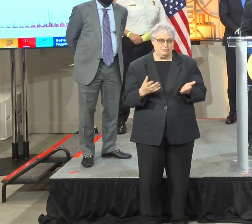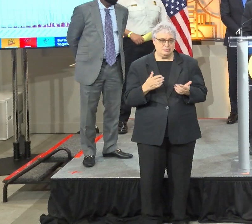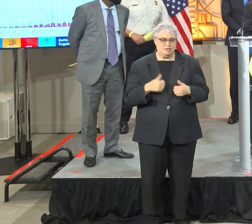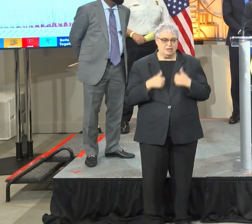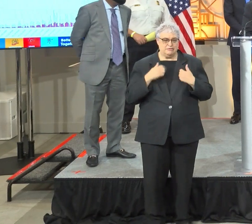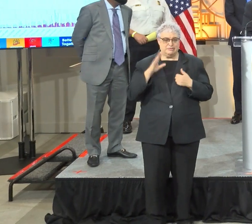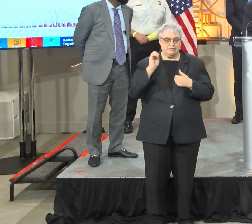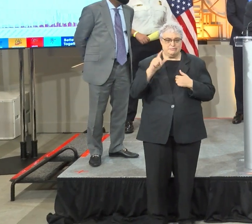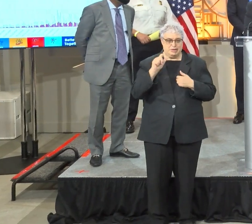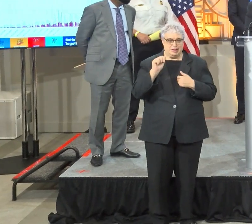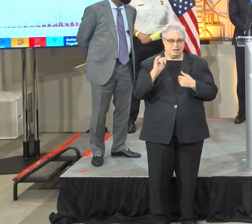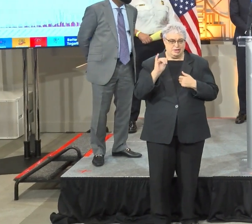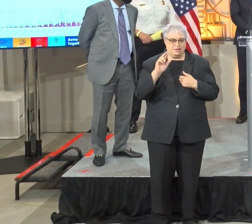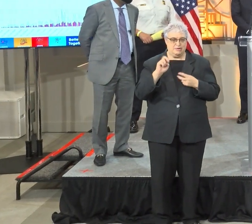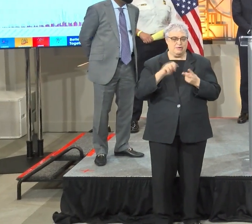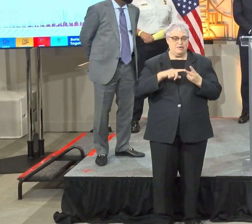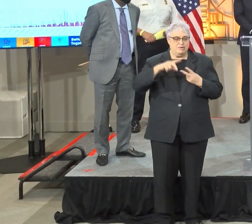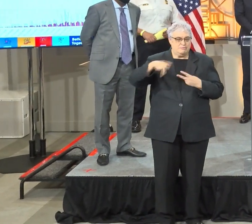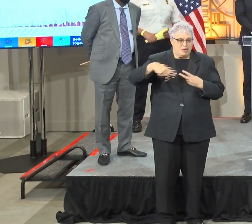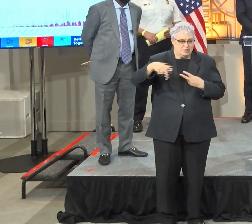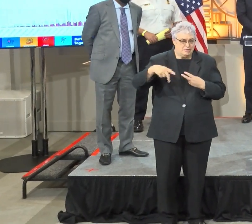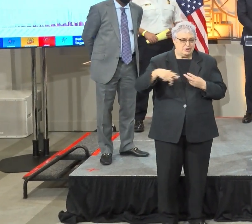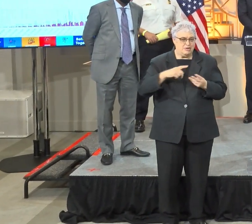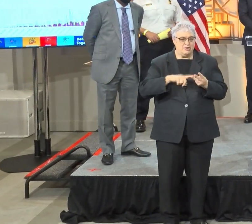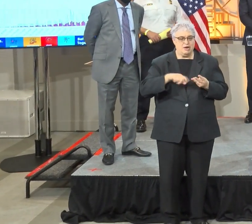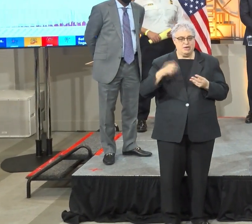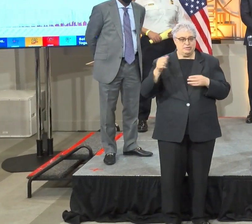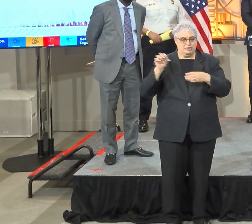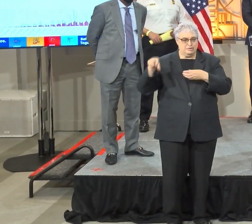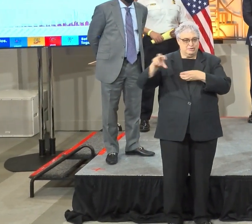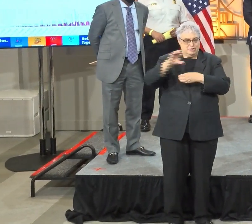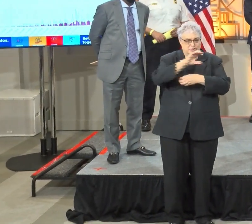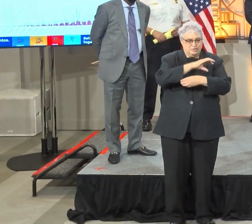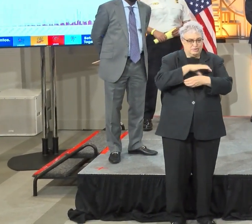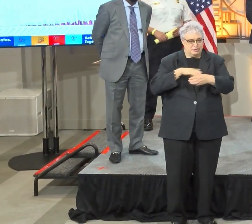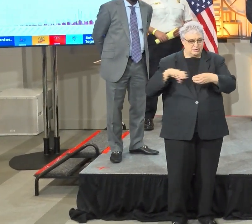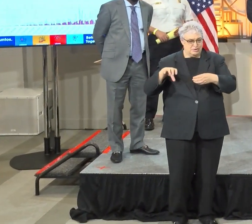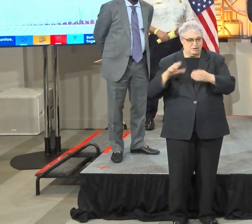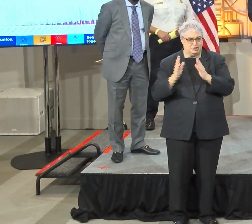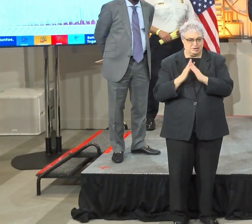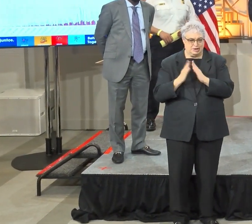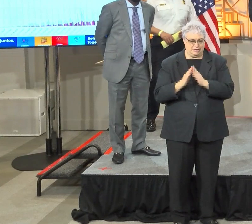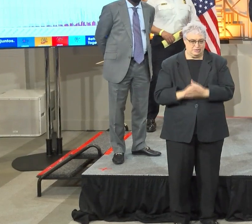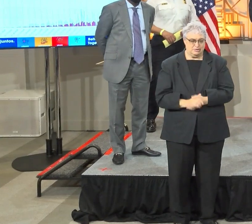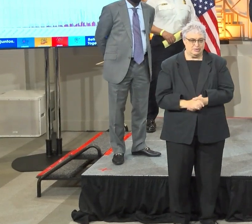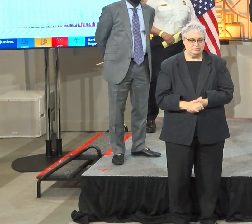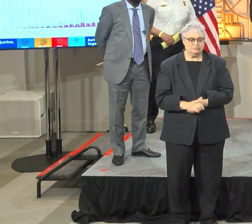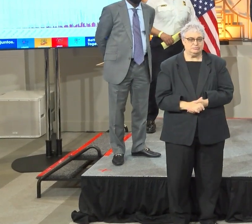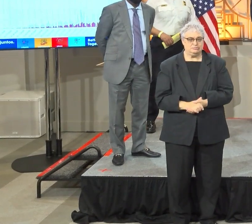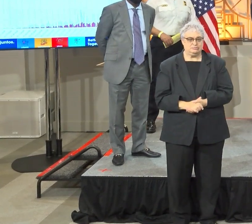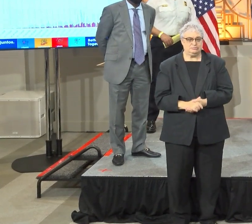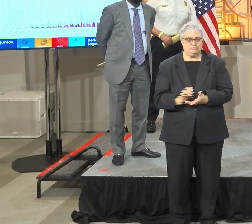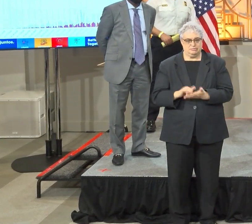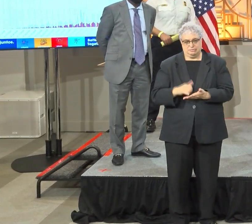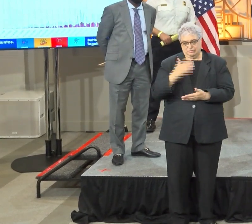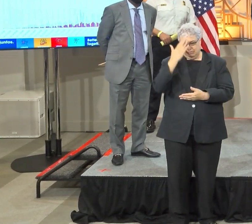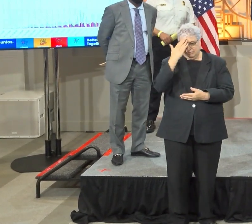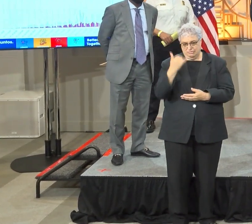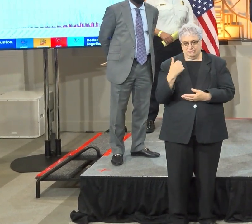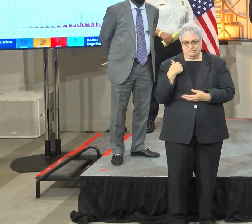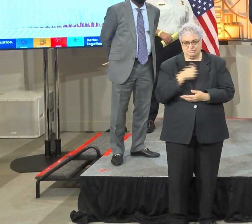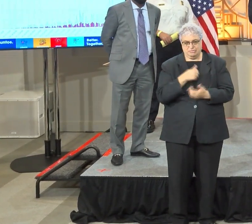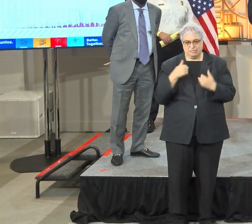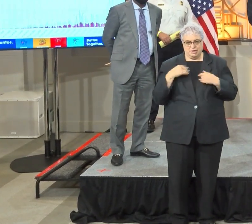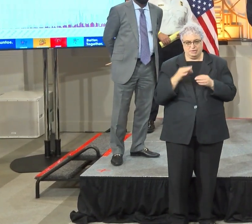somebody lives in Bel Air or Pasadena or one of the neighboring communities. So that takes a little bit of work to clear that out. And so that's one reason why we had the